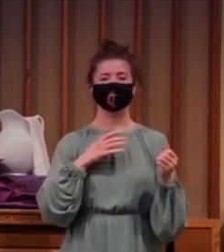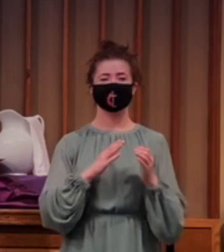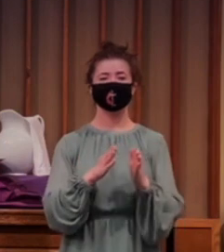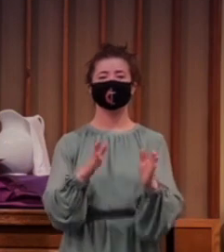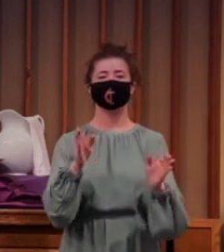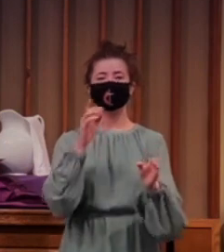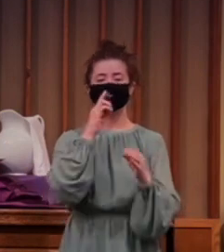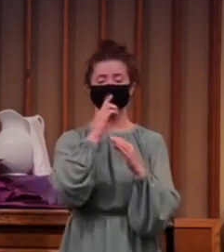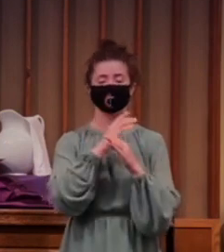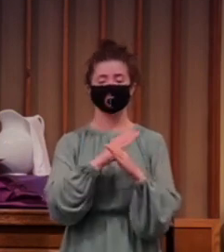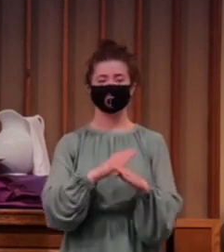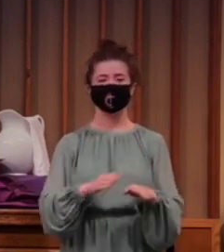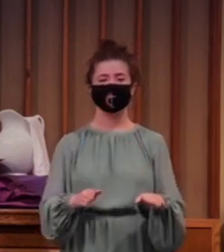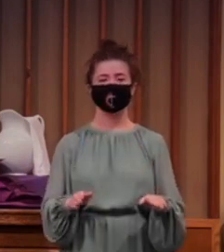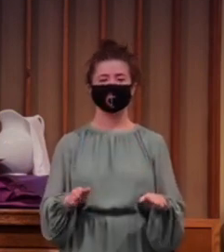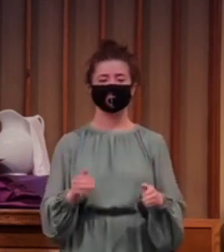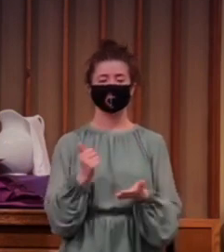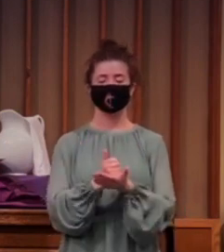peace. Amen.